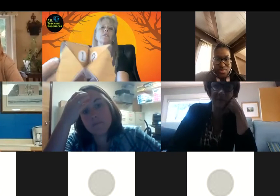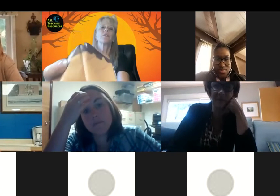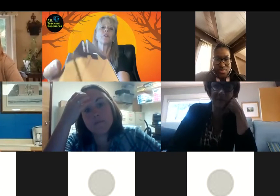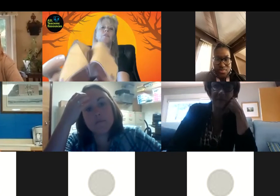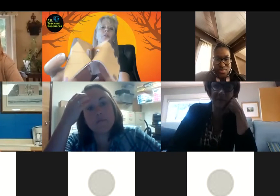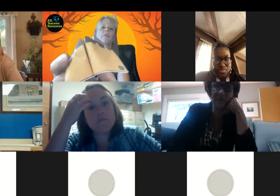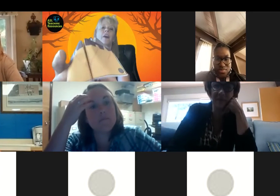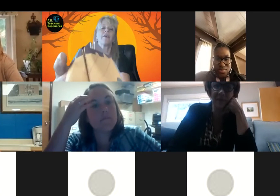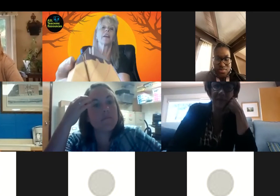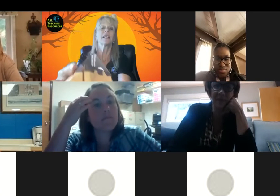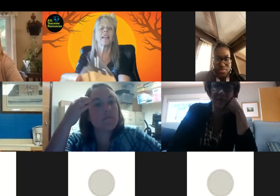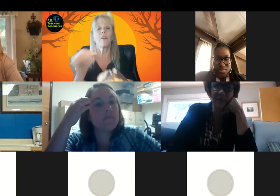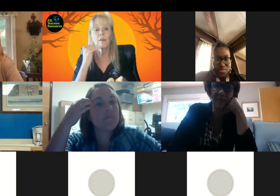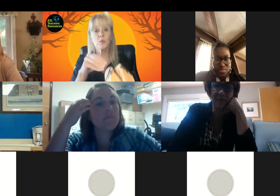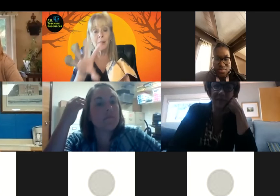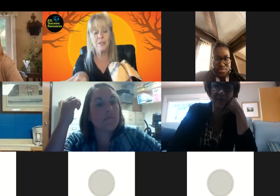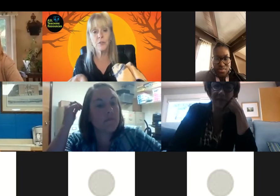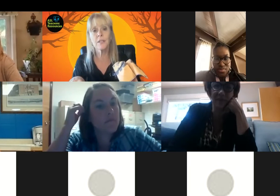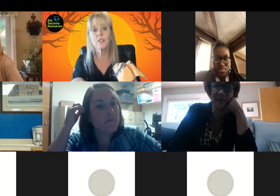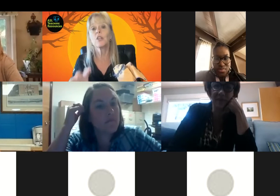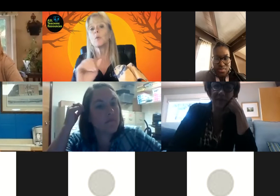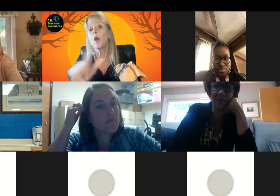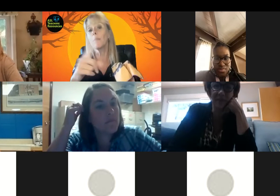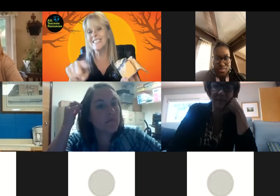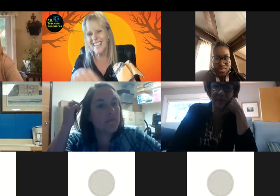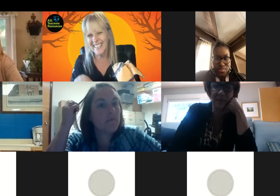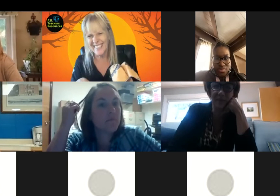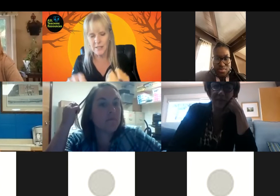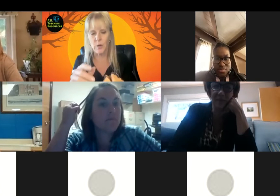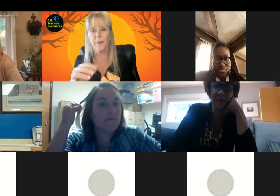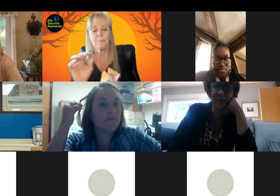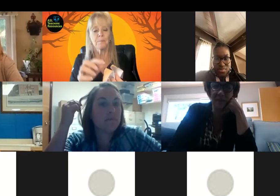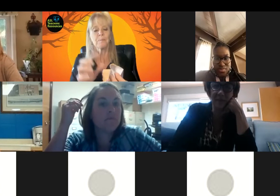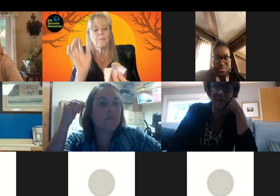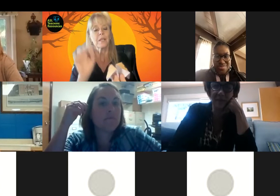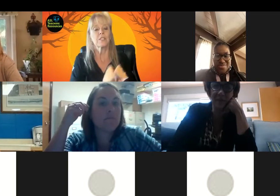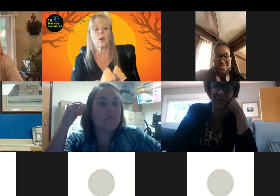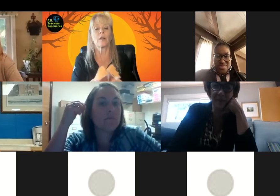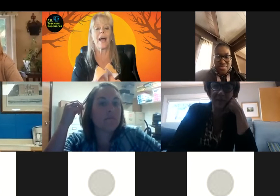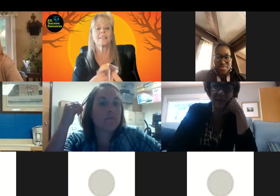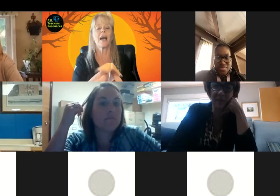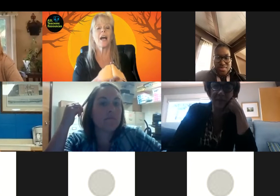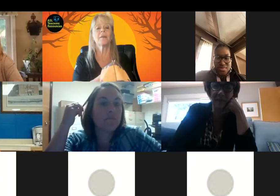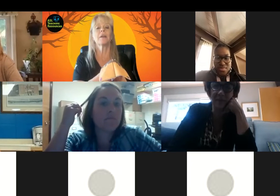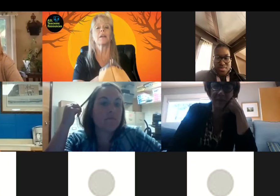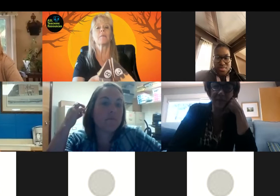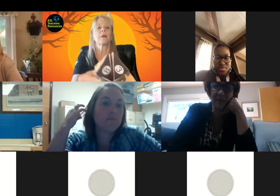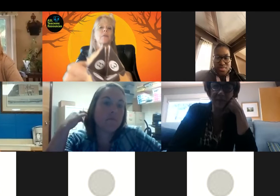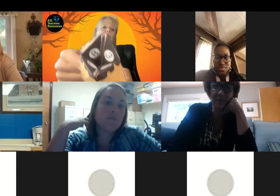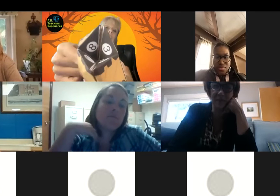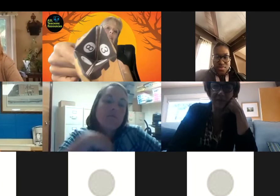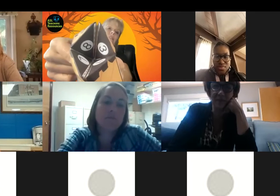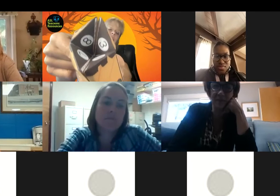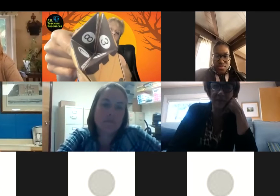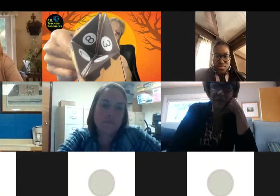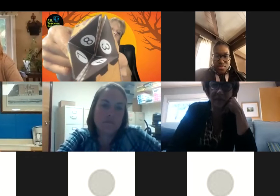1, 2, 3, 4, 5. Now, if I was with my student, you would all be signing these, okay? So last time, pick